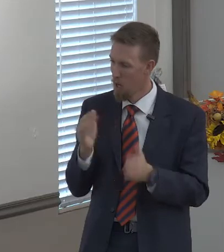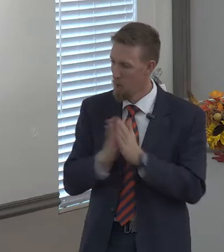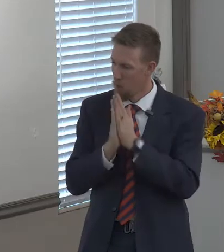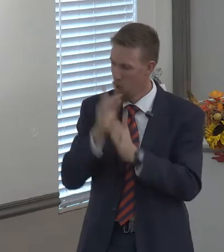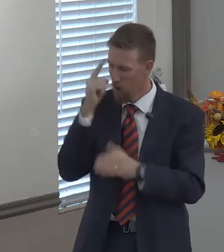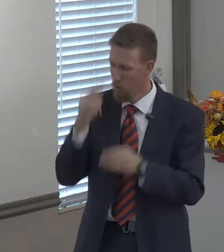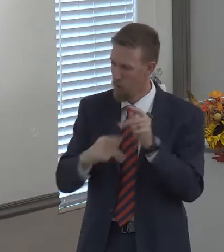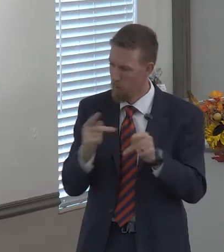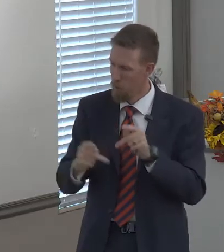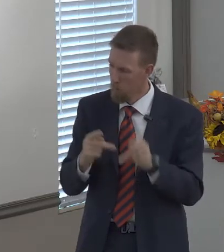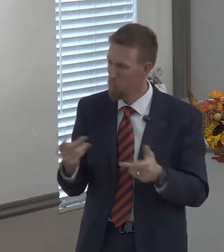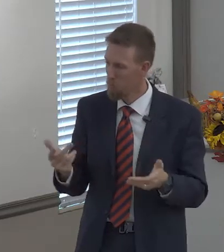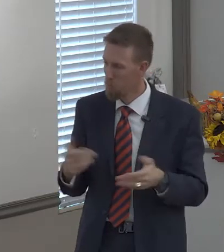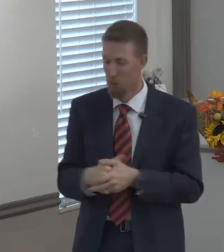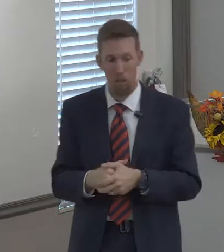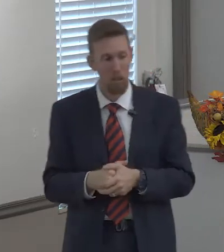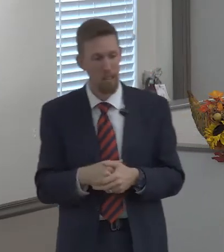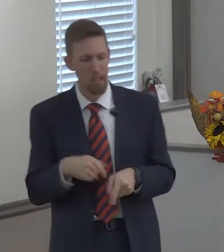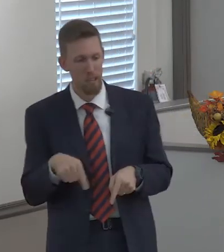remember.